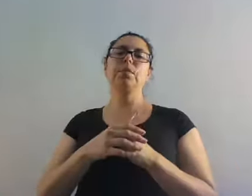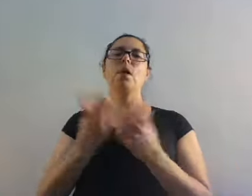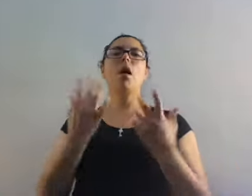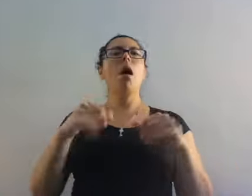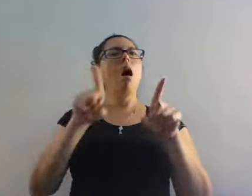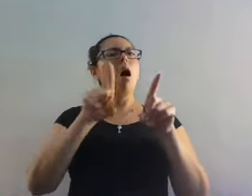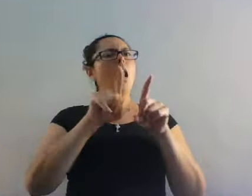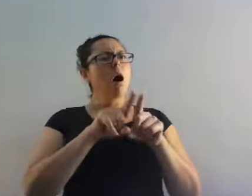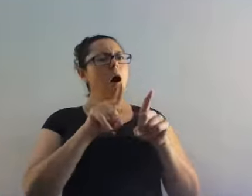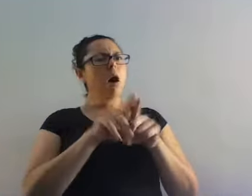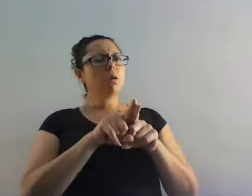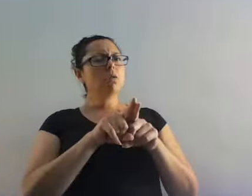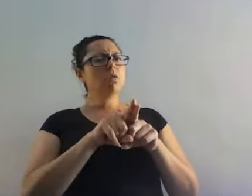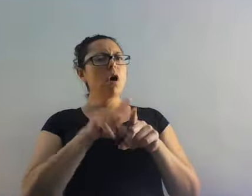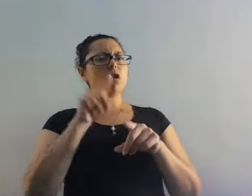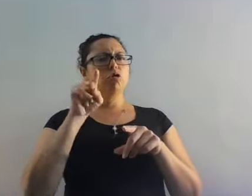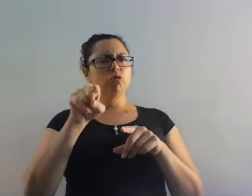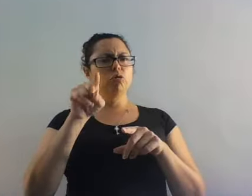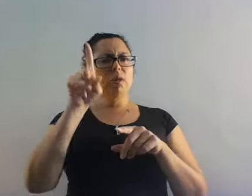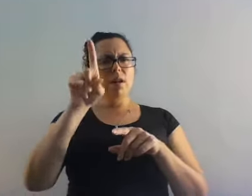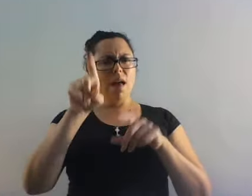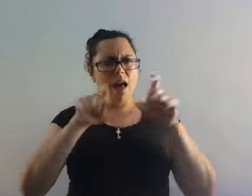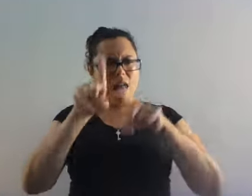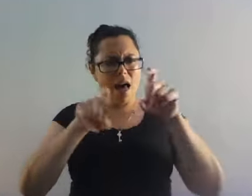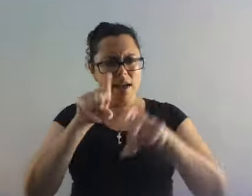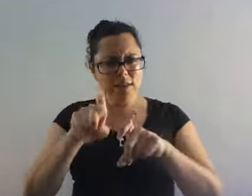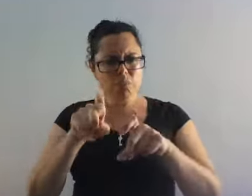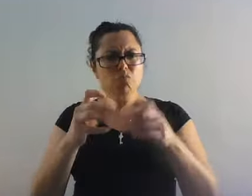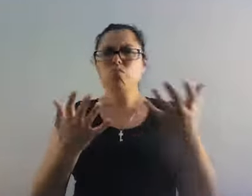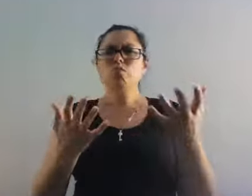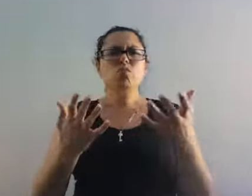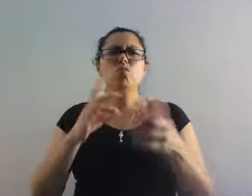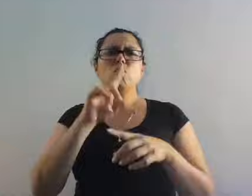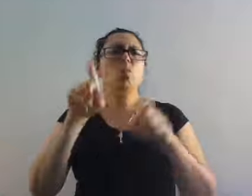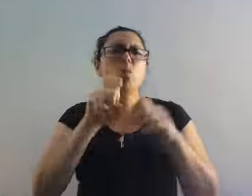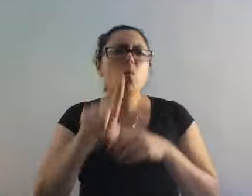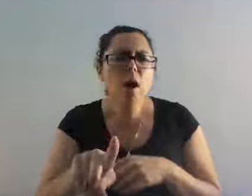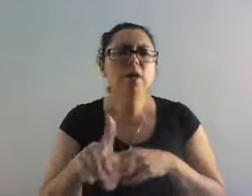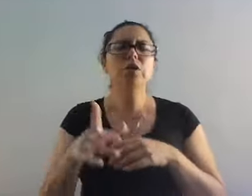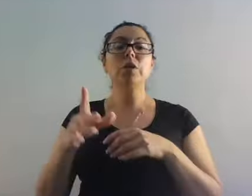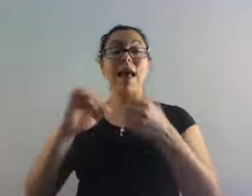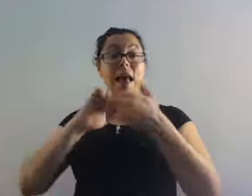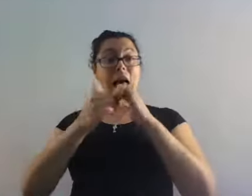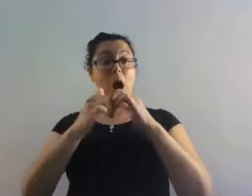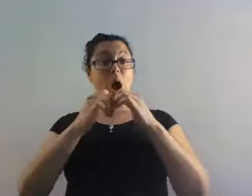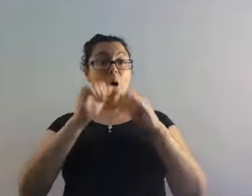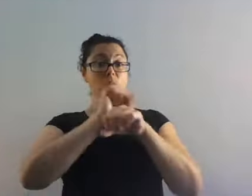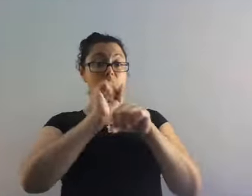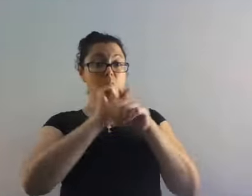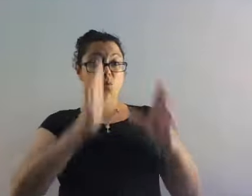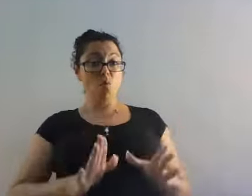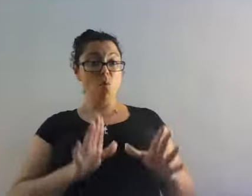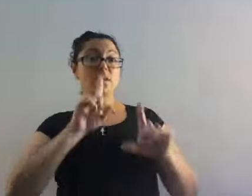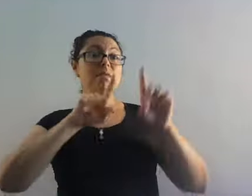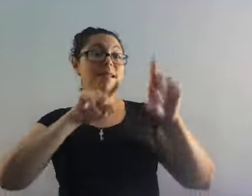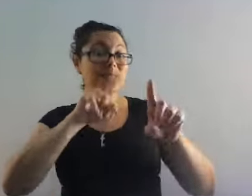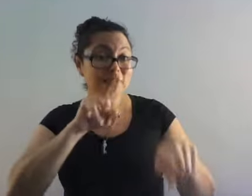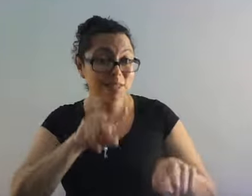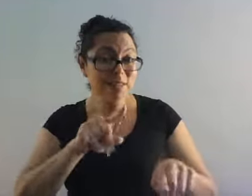what questions are answered and how they're answered. A non-specific answer or a non-answer to your question